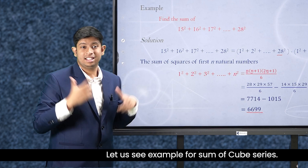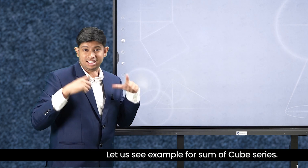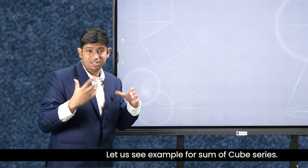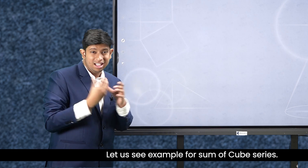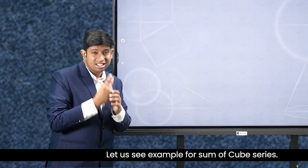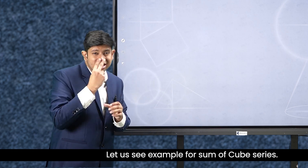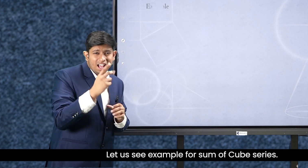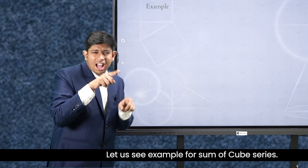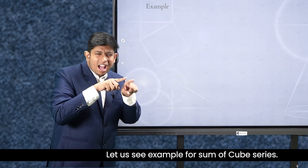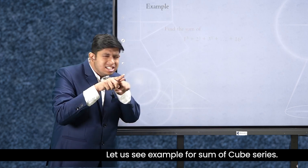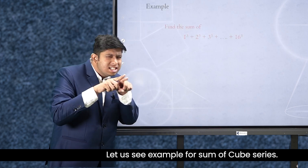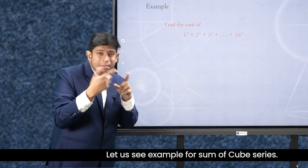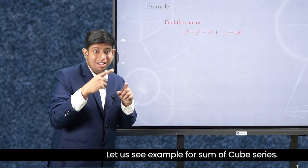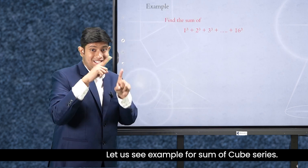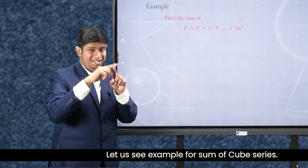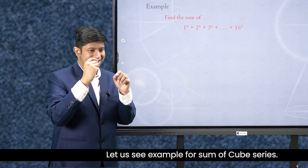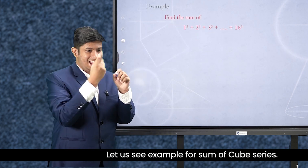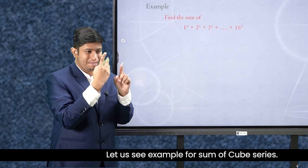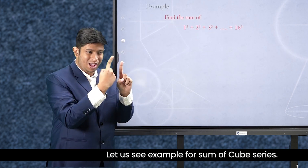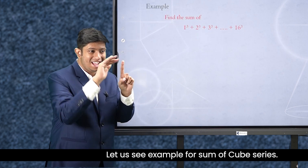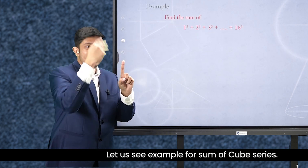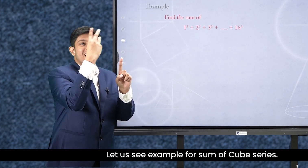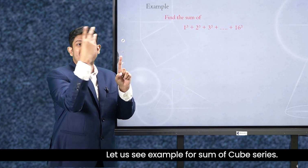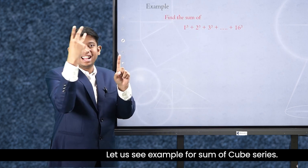Let us see examples for sum of cube series.